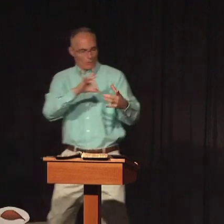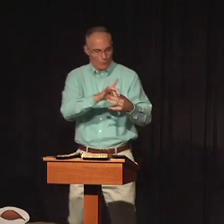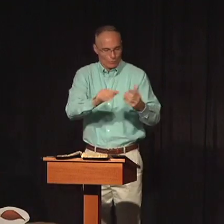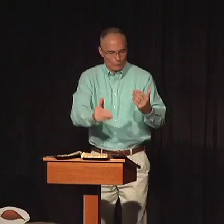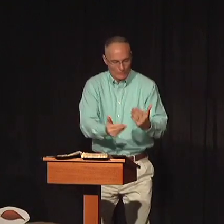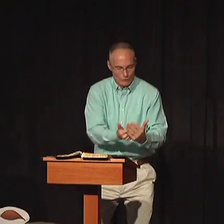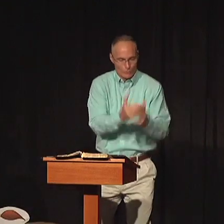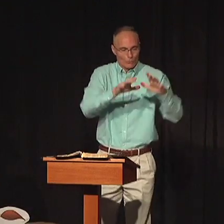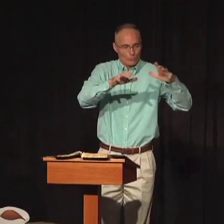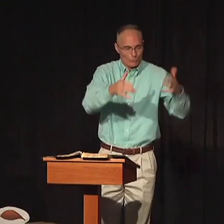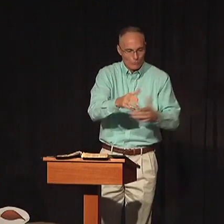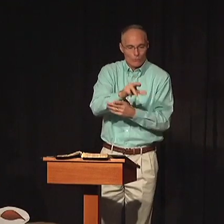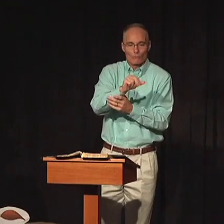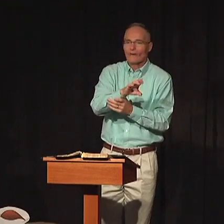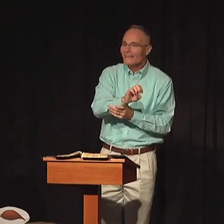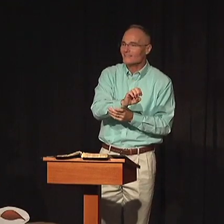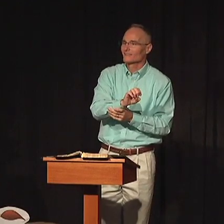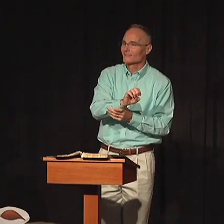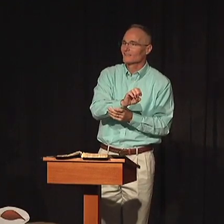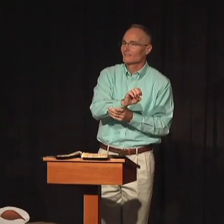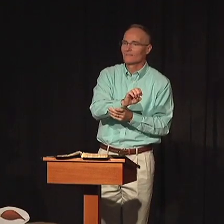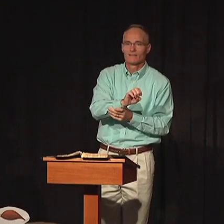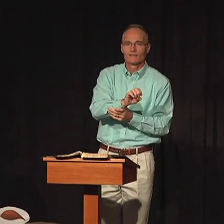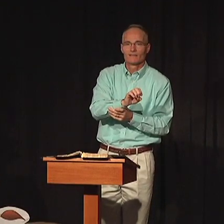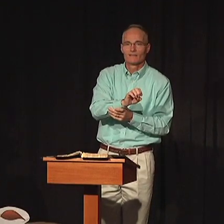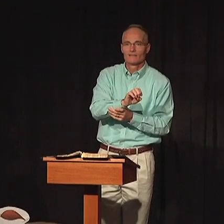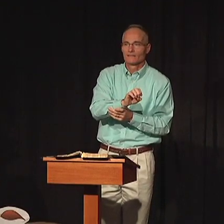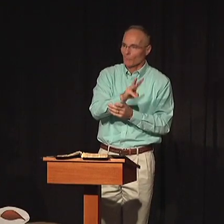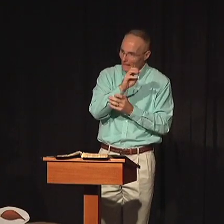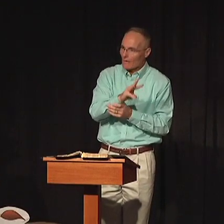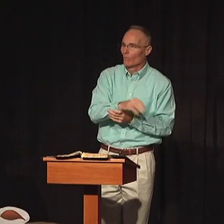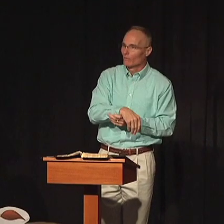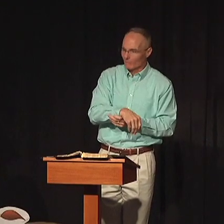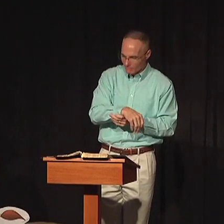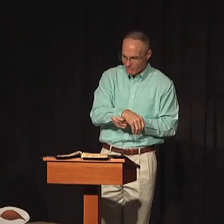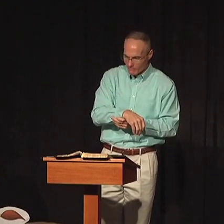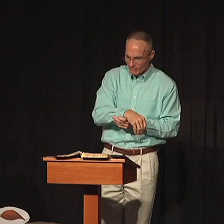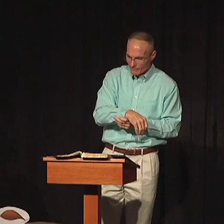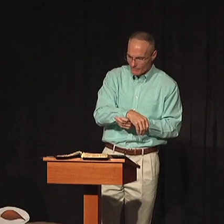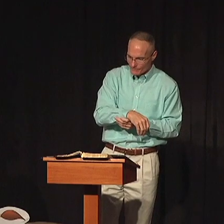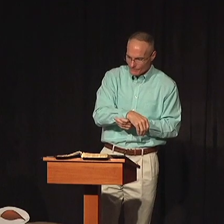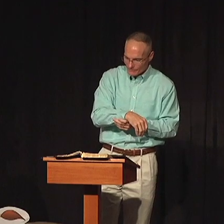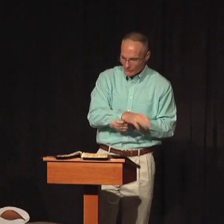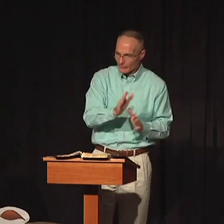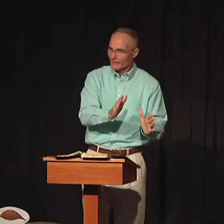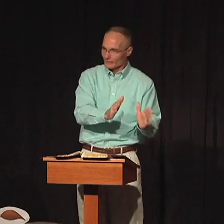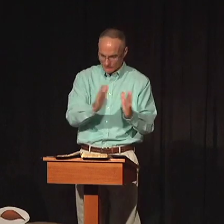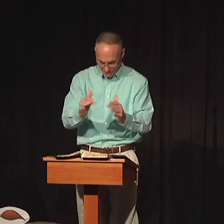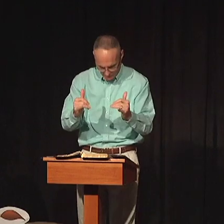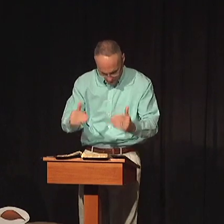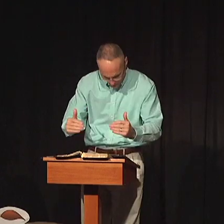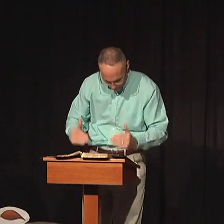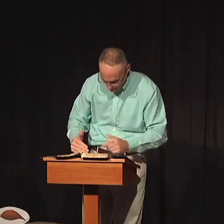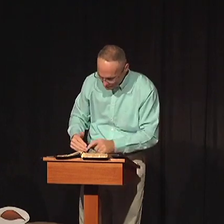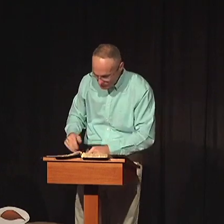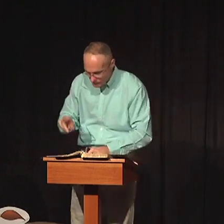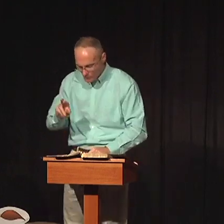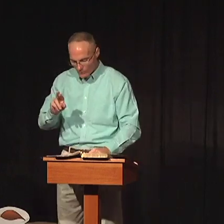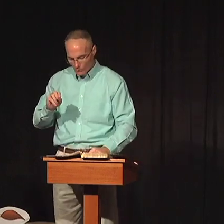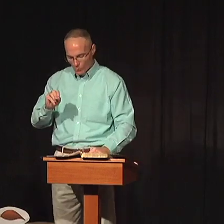I belong to a new group, a new race. Wow. Okay, so now,